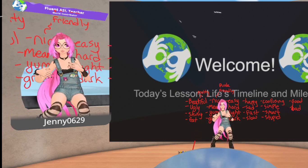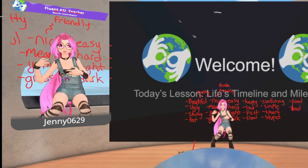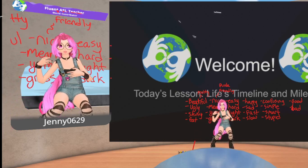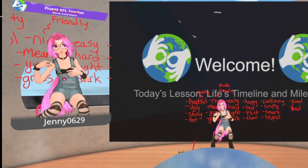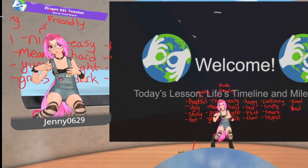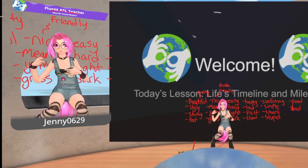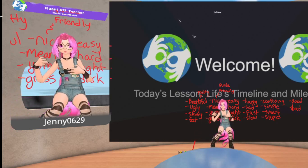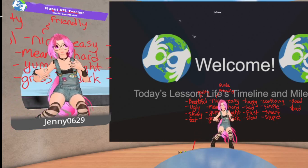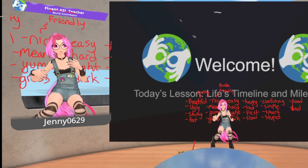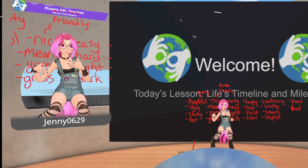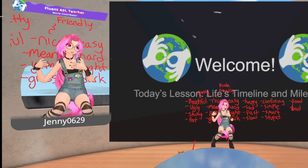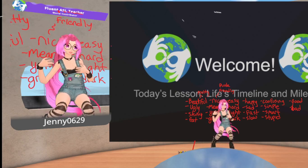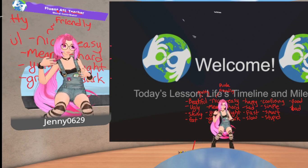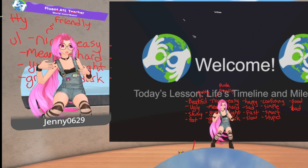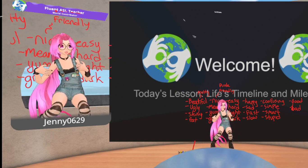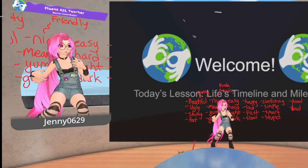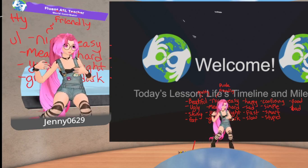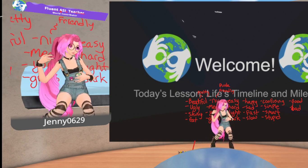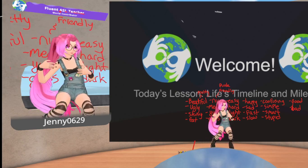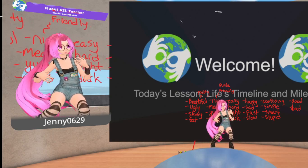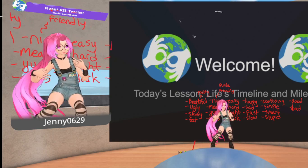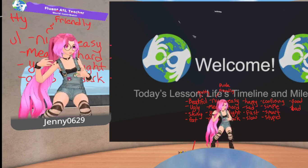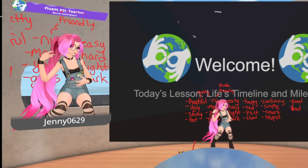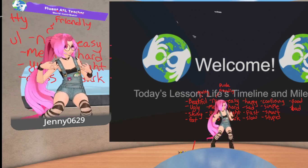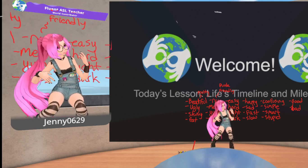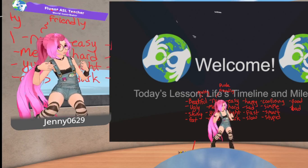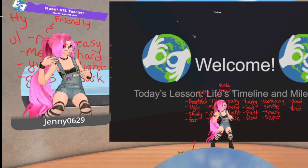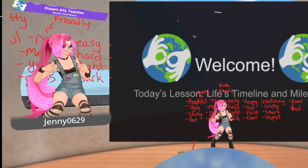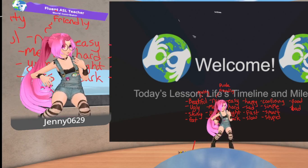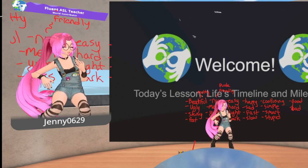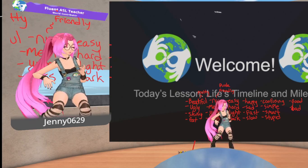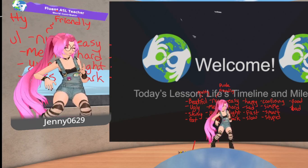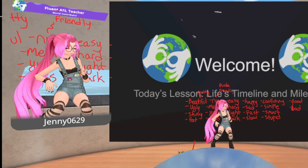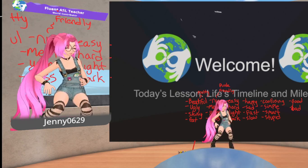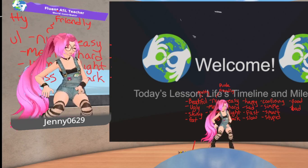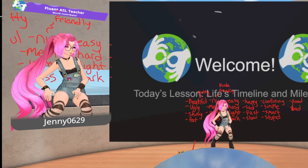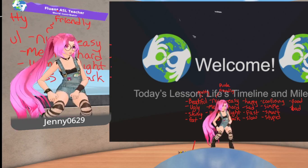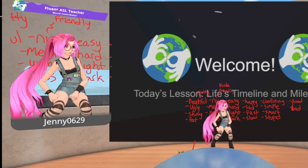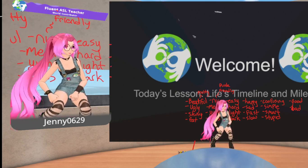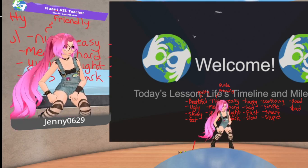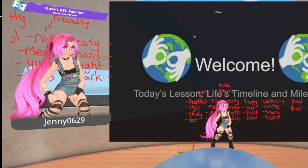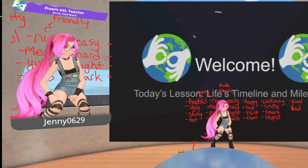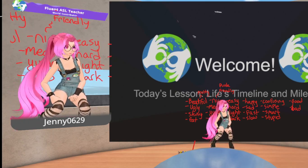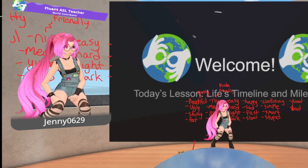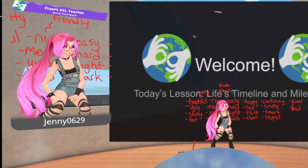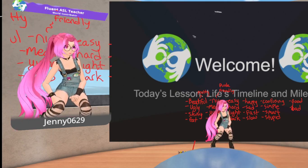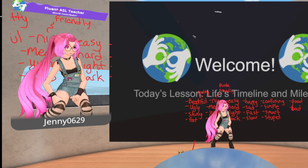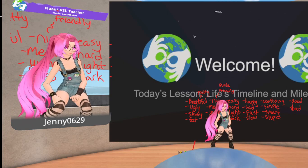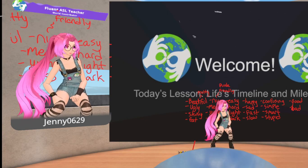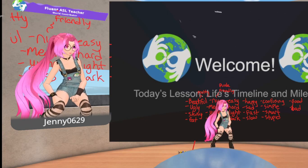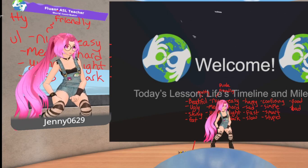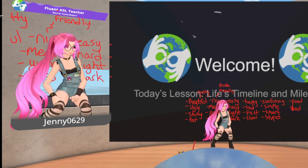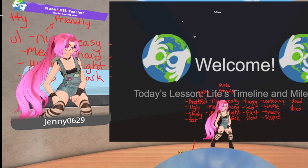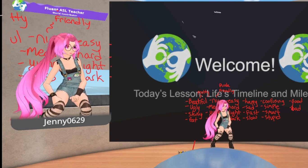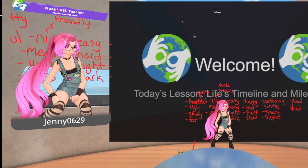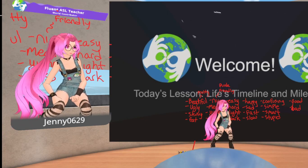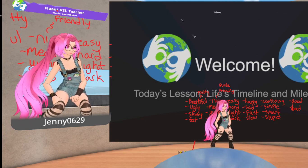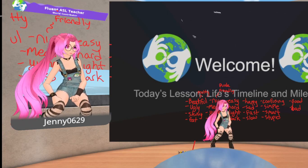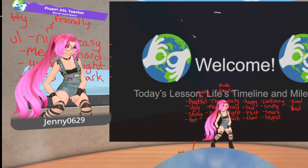fingers down. Excited, like this. Amy, yeah?